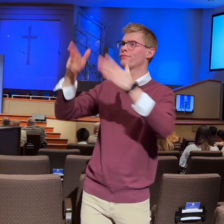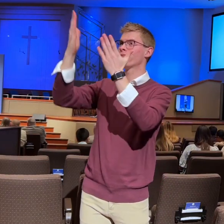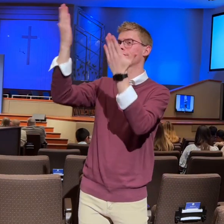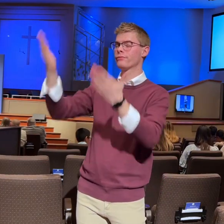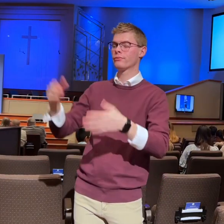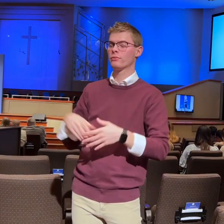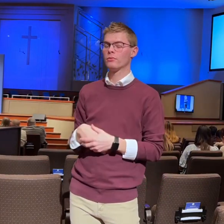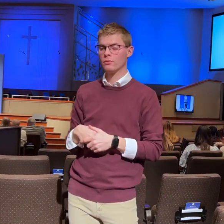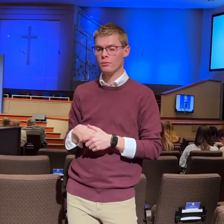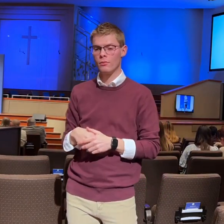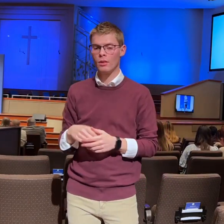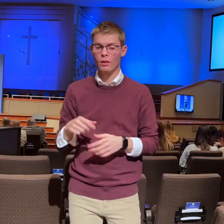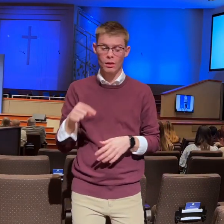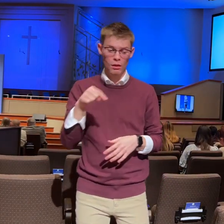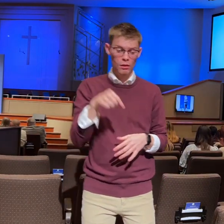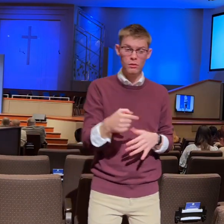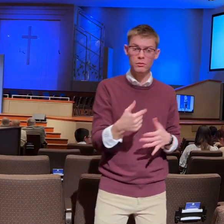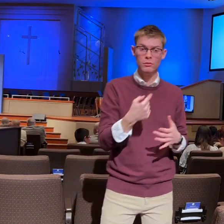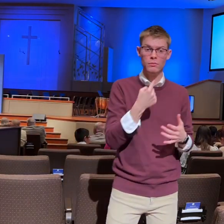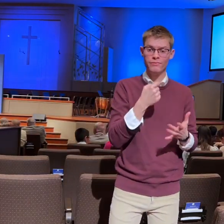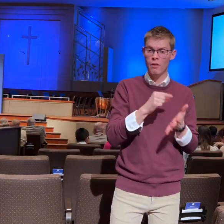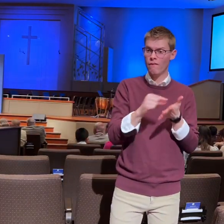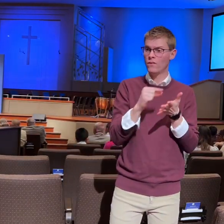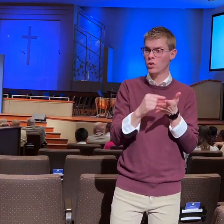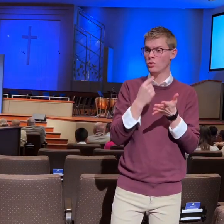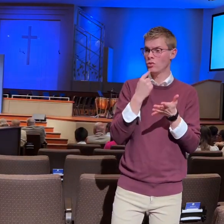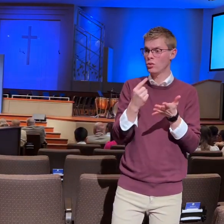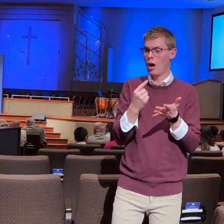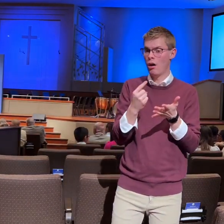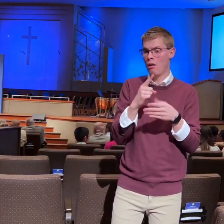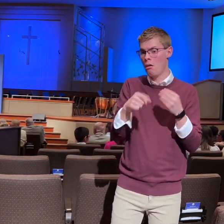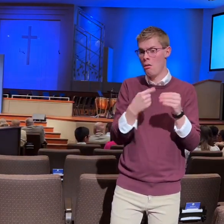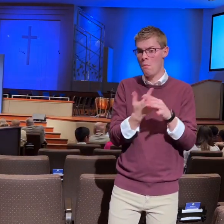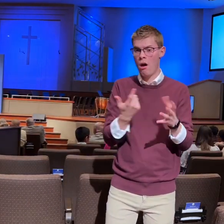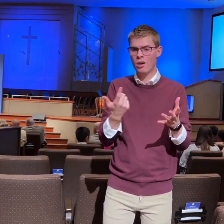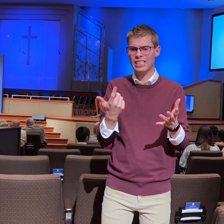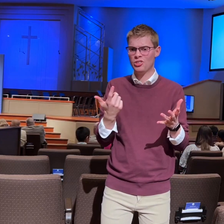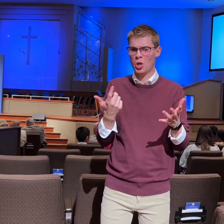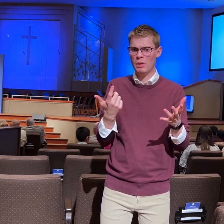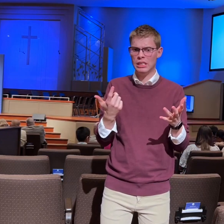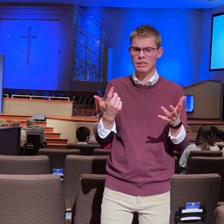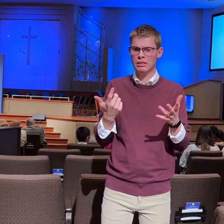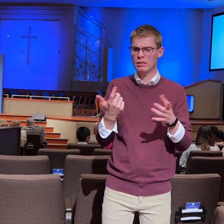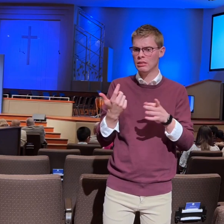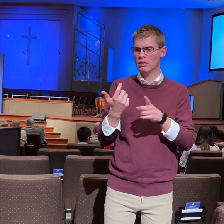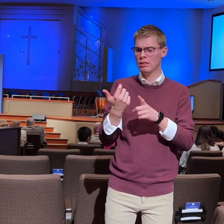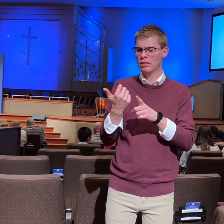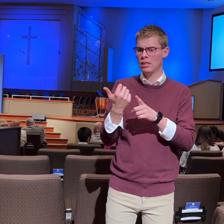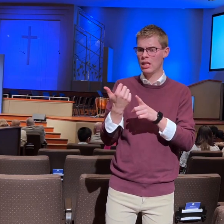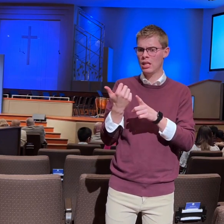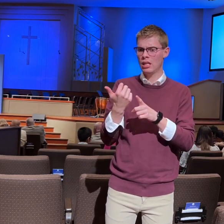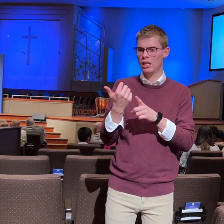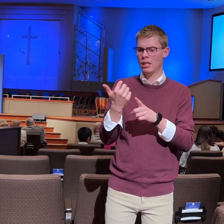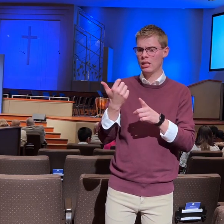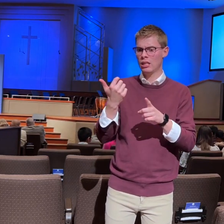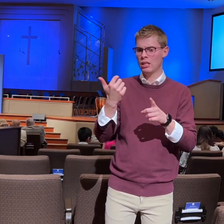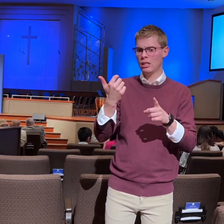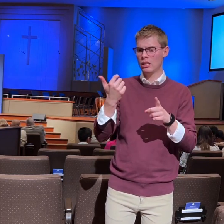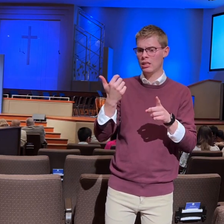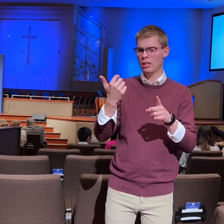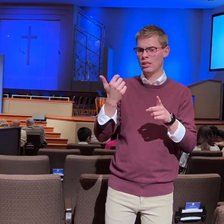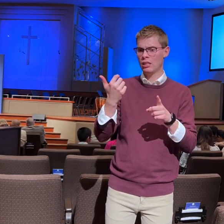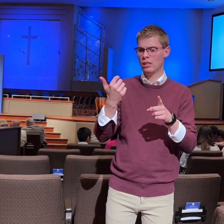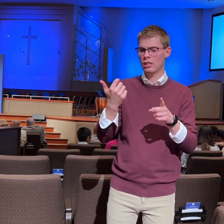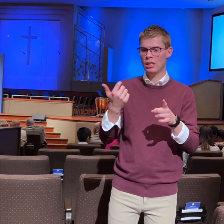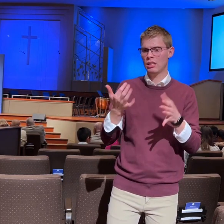this speaks of discernment. Listen, a lot of times someone will get discouraged, they'll feel depressed, and it's amazing what begins to